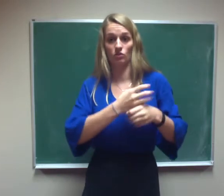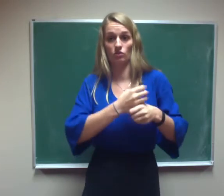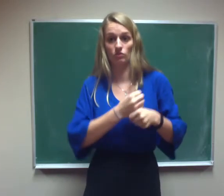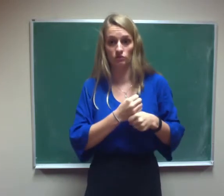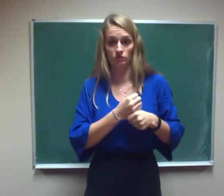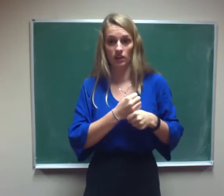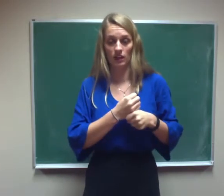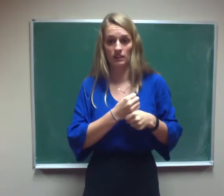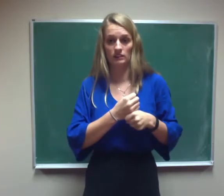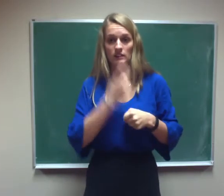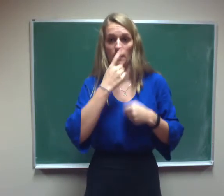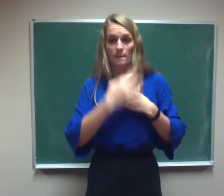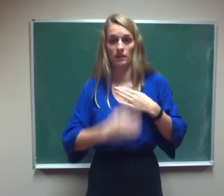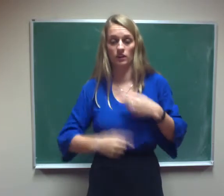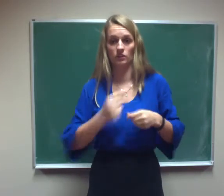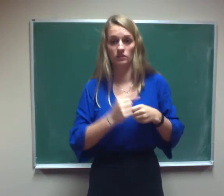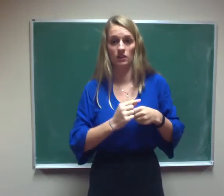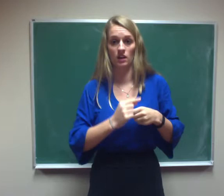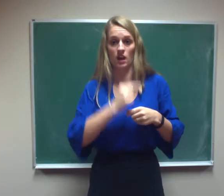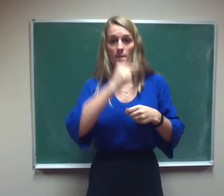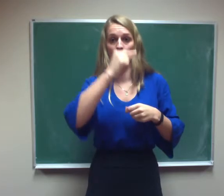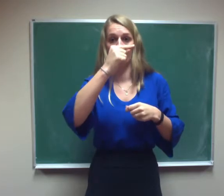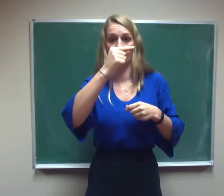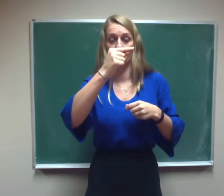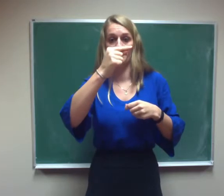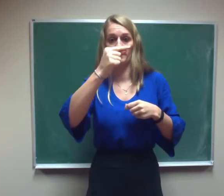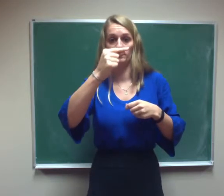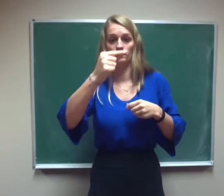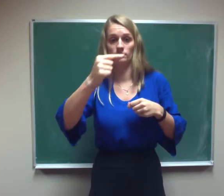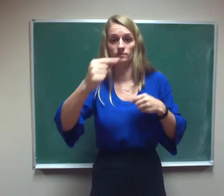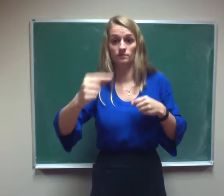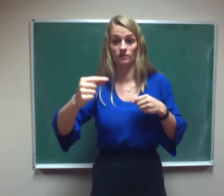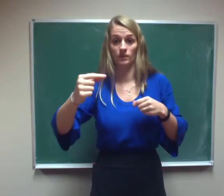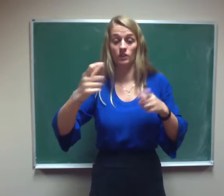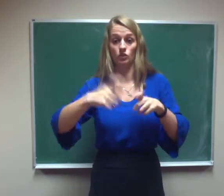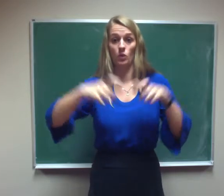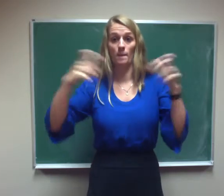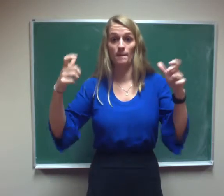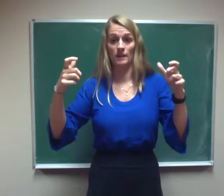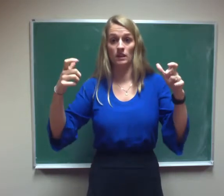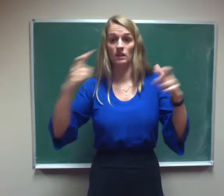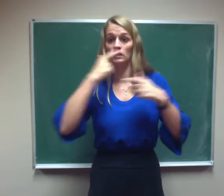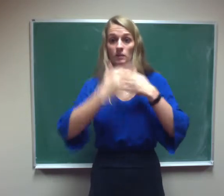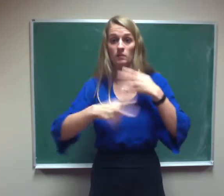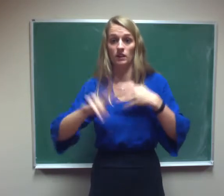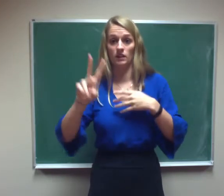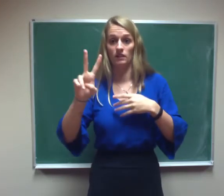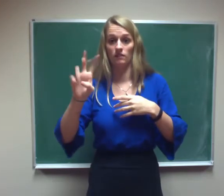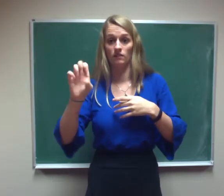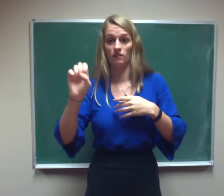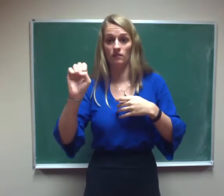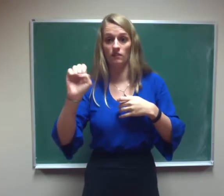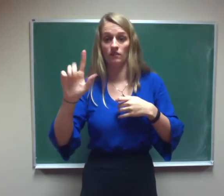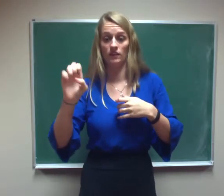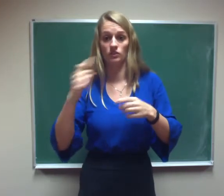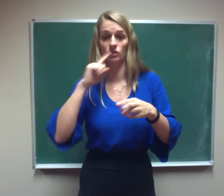valve into the largest blood vessel in your body, known as the aorta. The aorta is then going to send branches up to